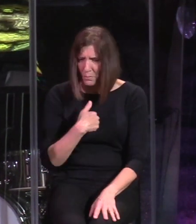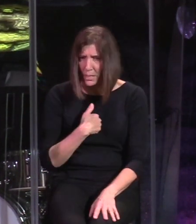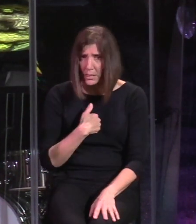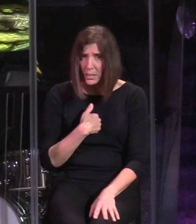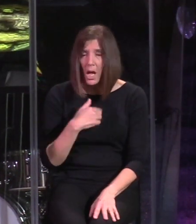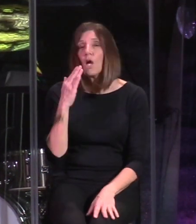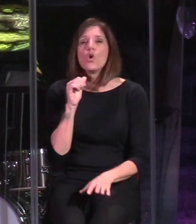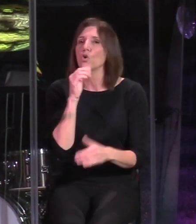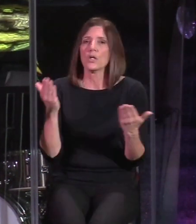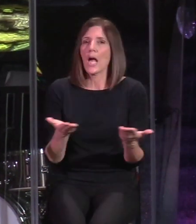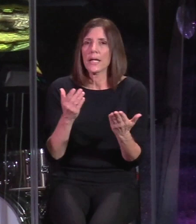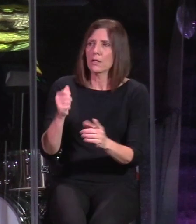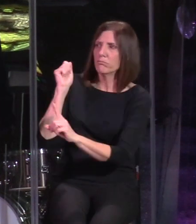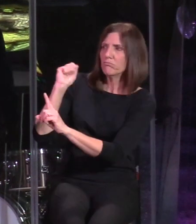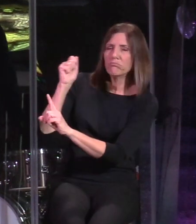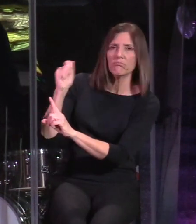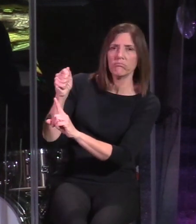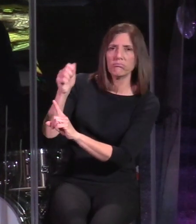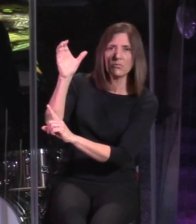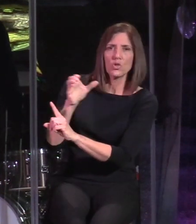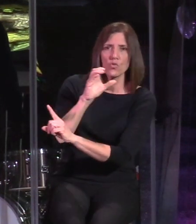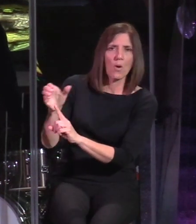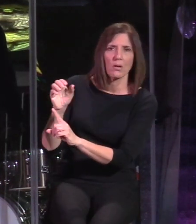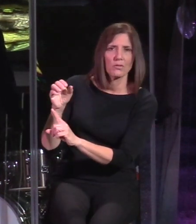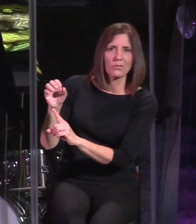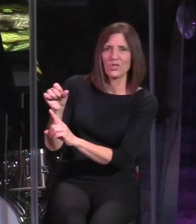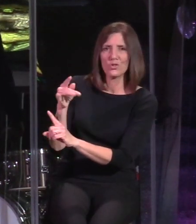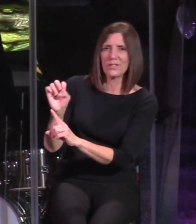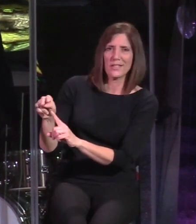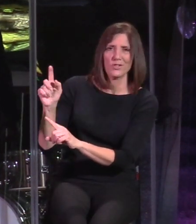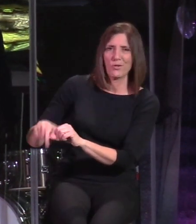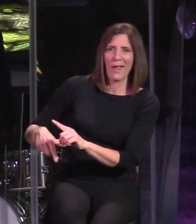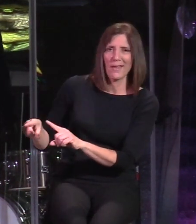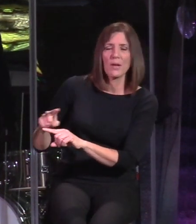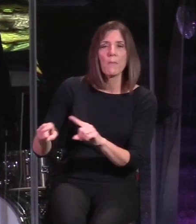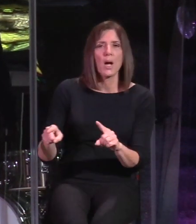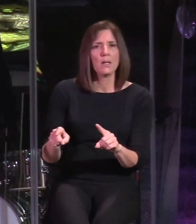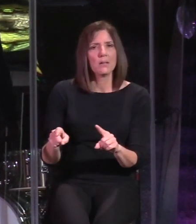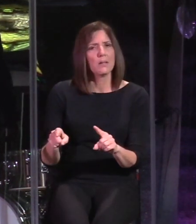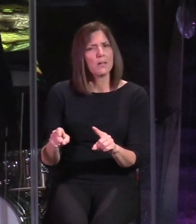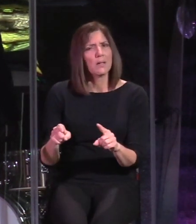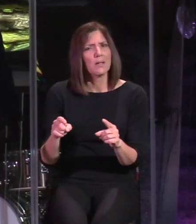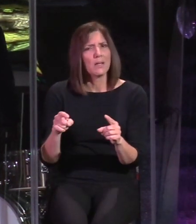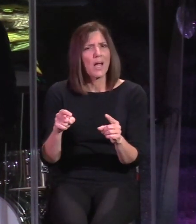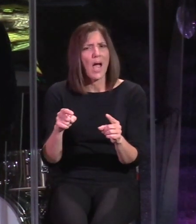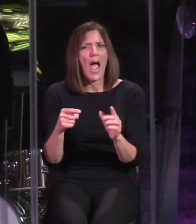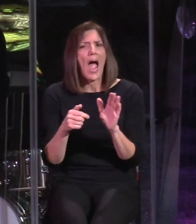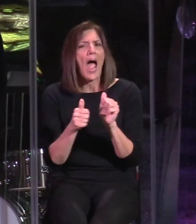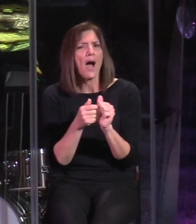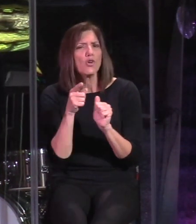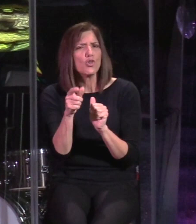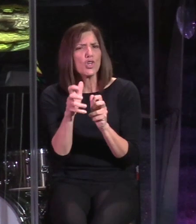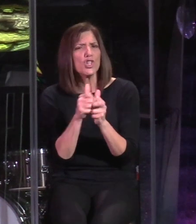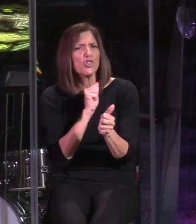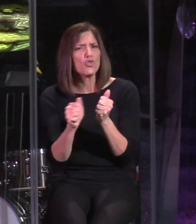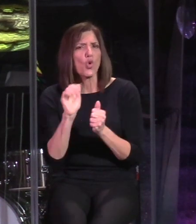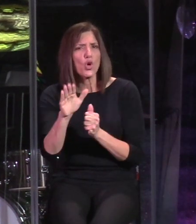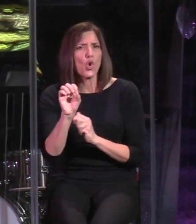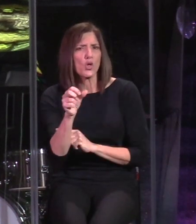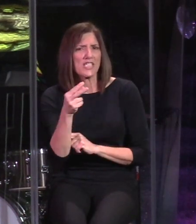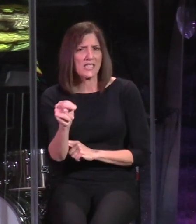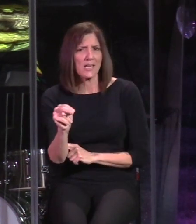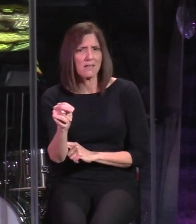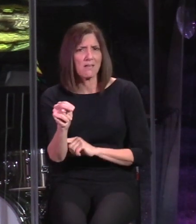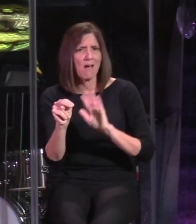to the cross, but I want to invite you in the comfort of your home to get creative about how you're going to destroy what you have written